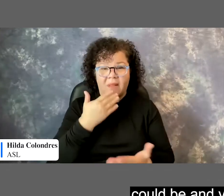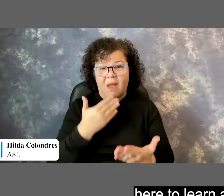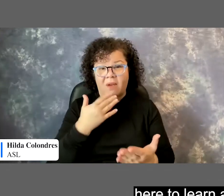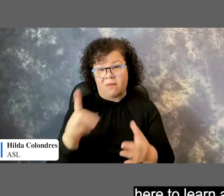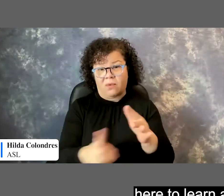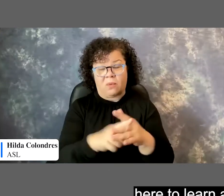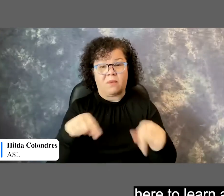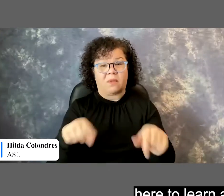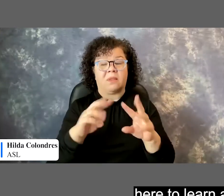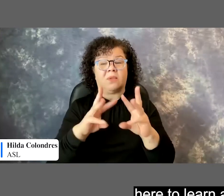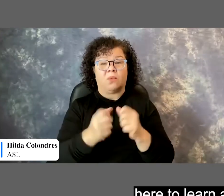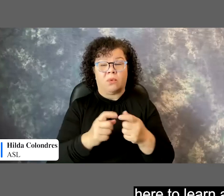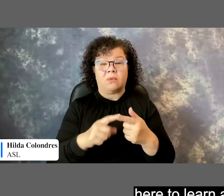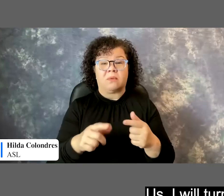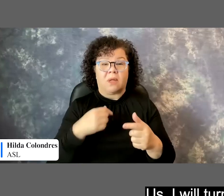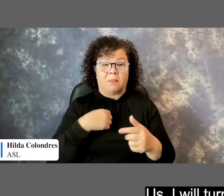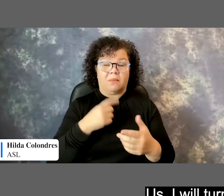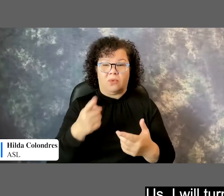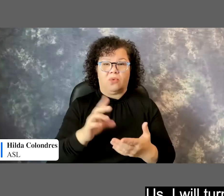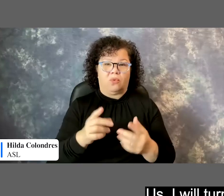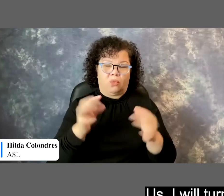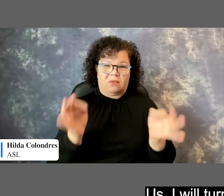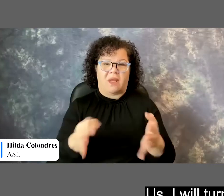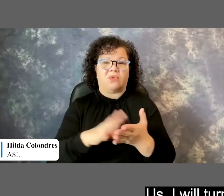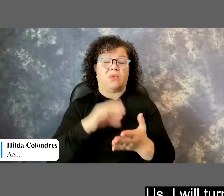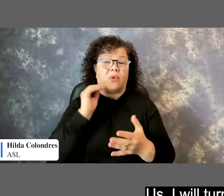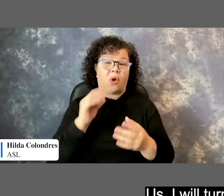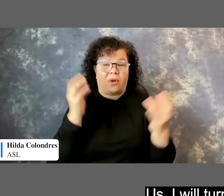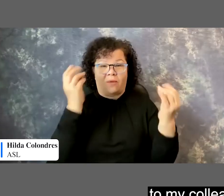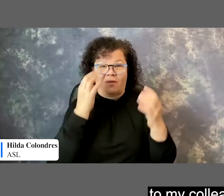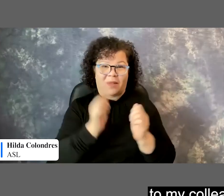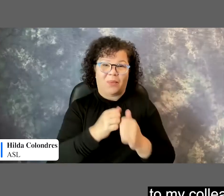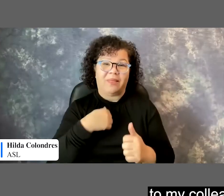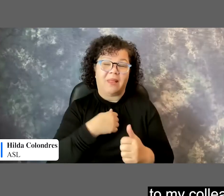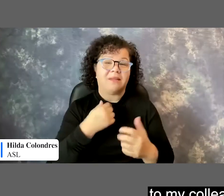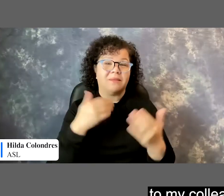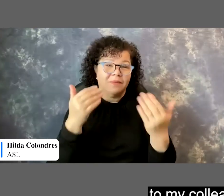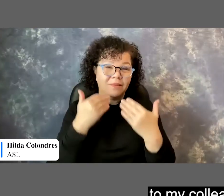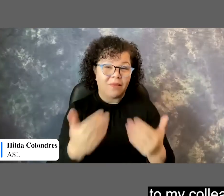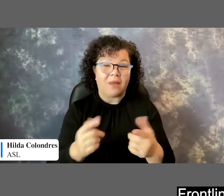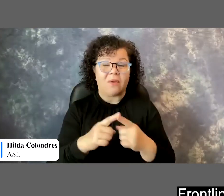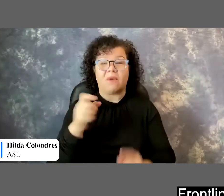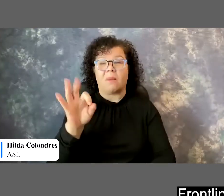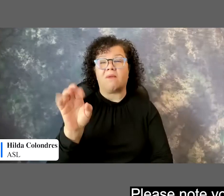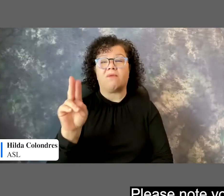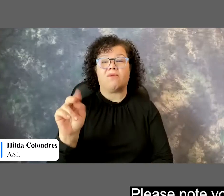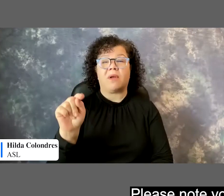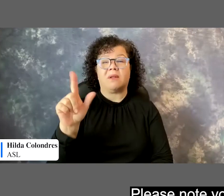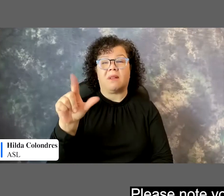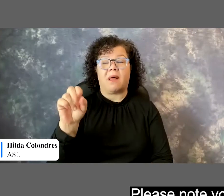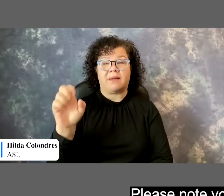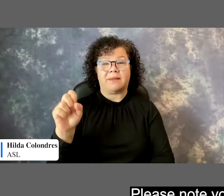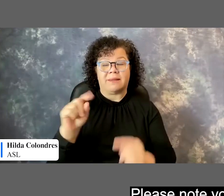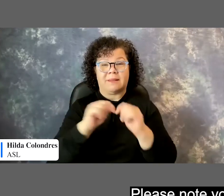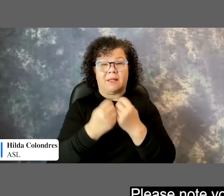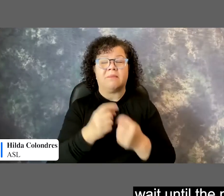here to learn and reflect with us. I will turn things back to my colleagues in the Frontline team. Please know